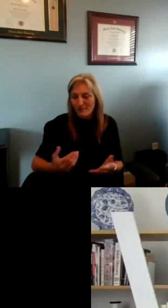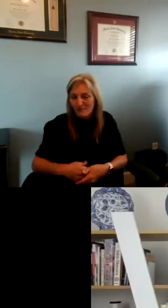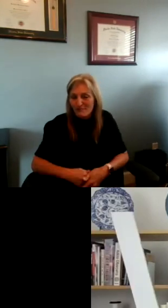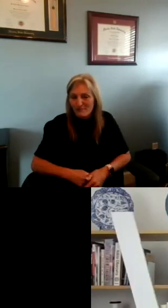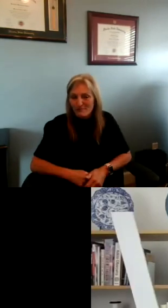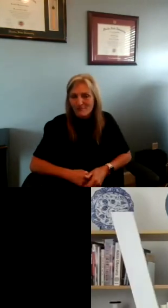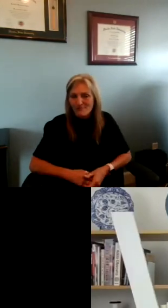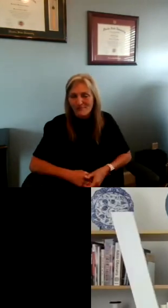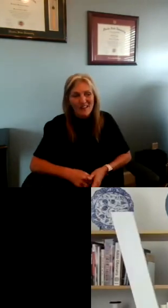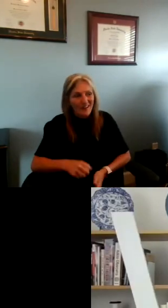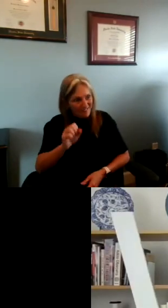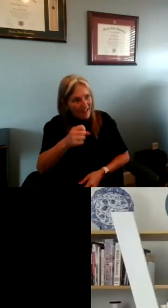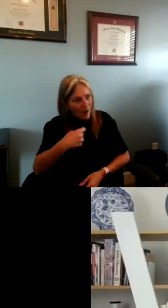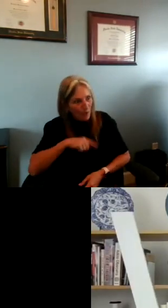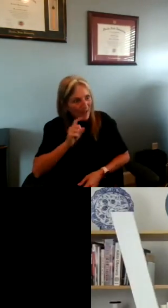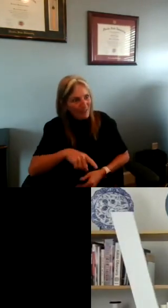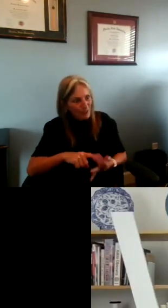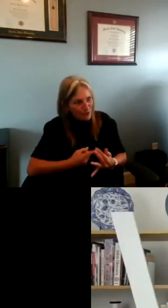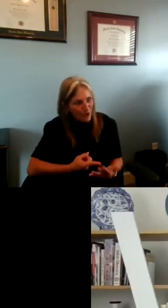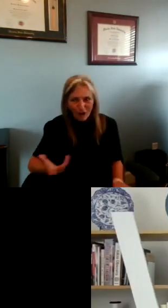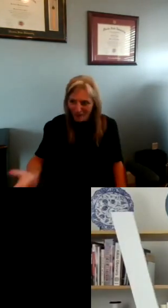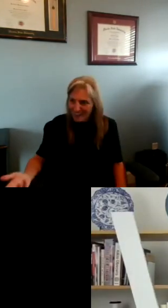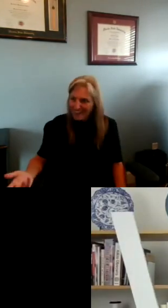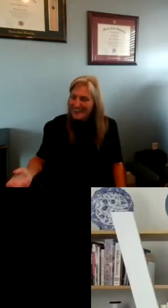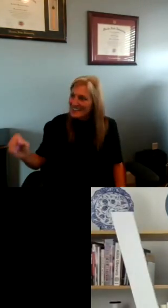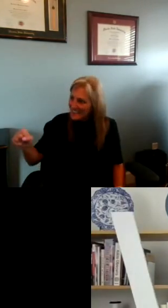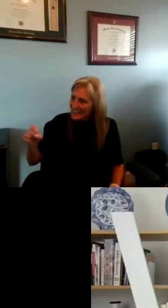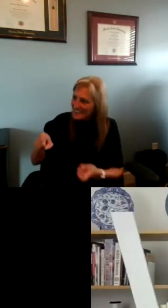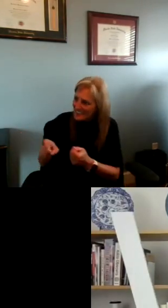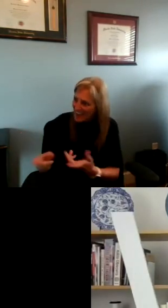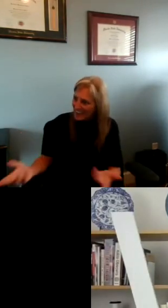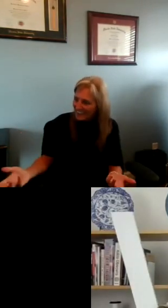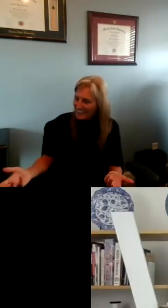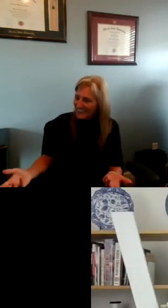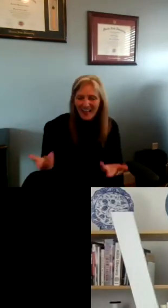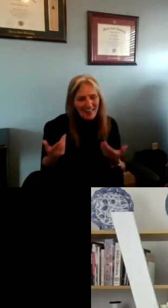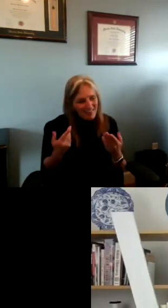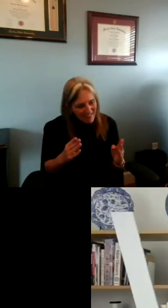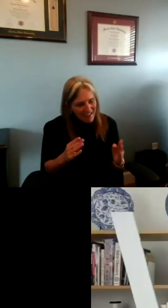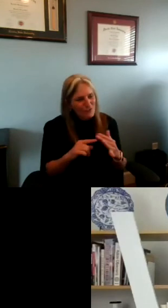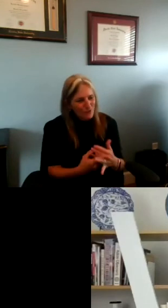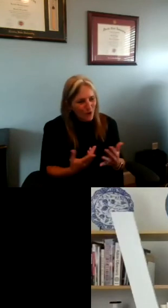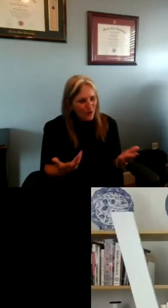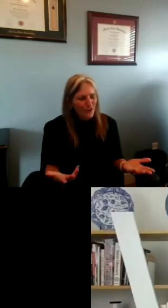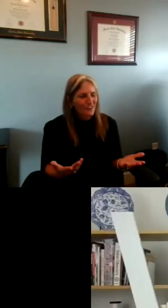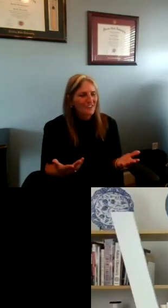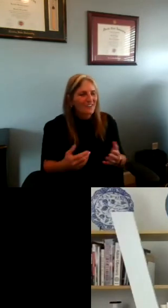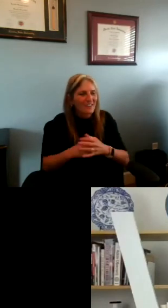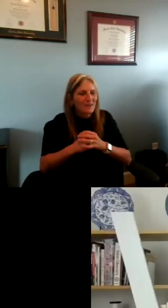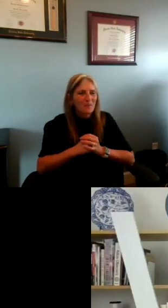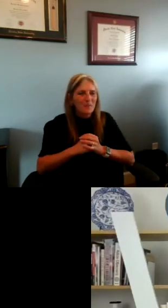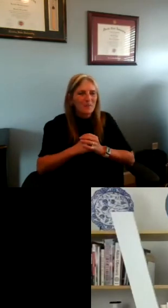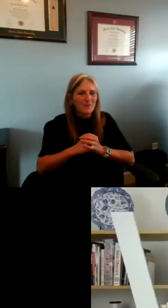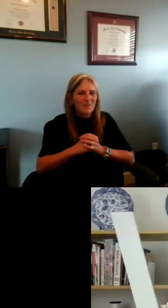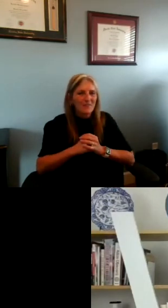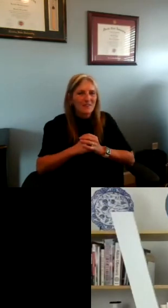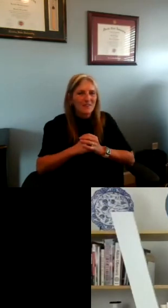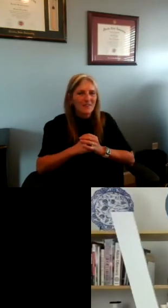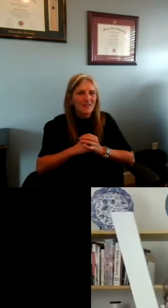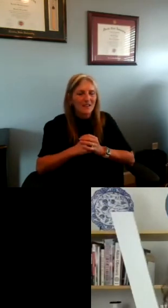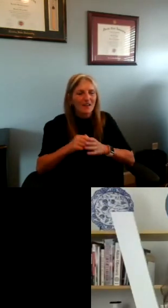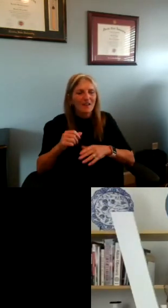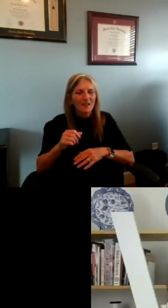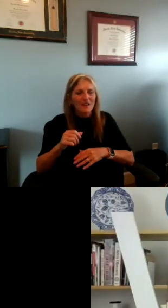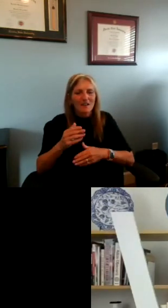We just have to start. Yeah, exactly. Let's just start. There are some particular questions